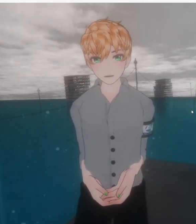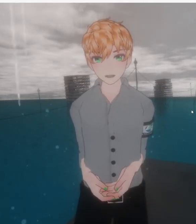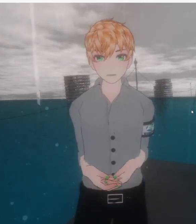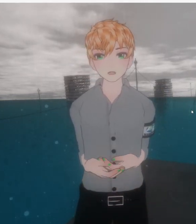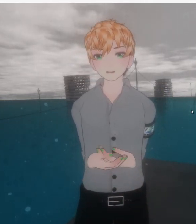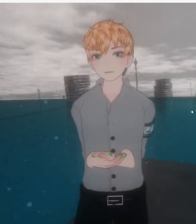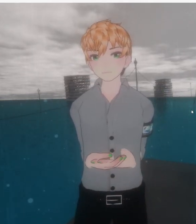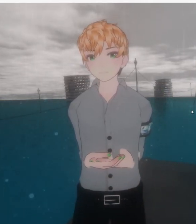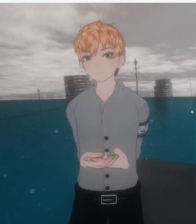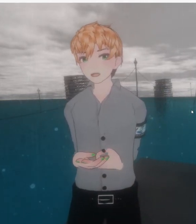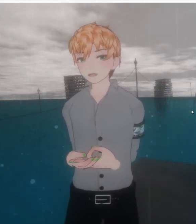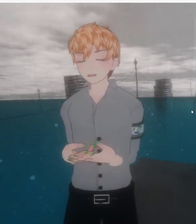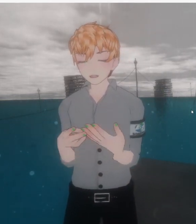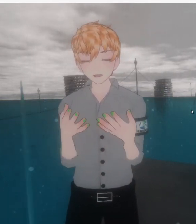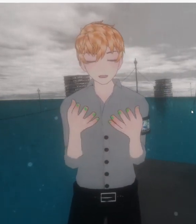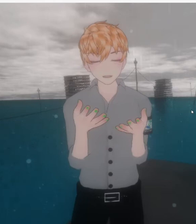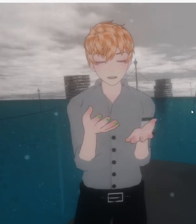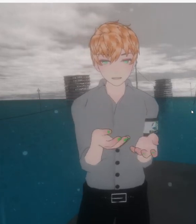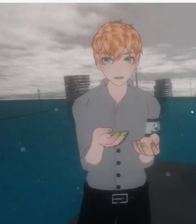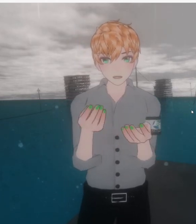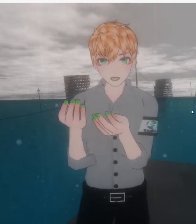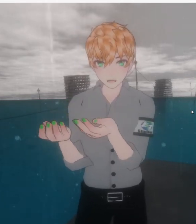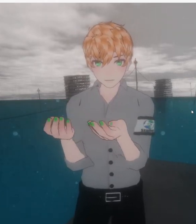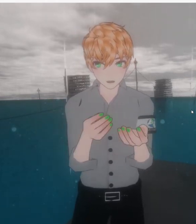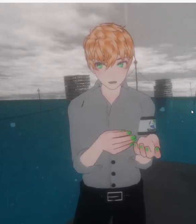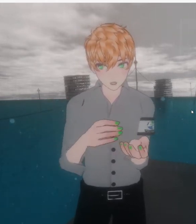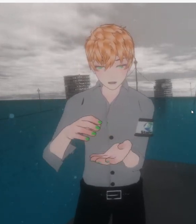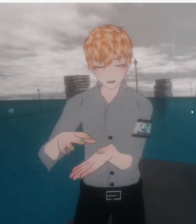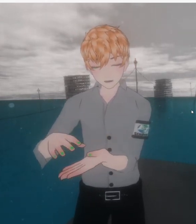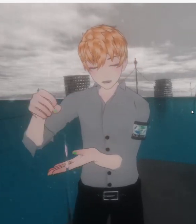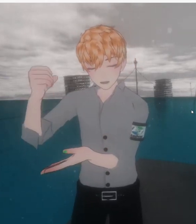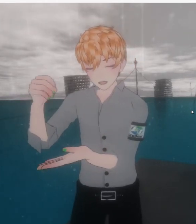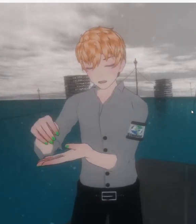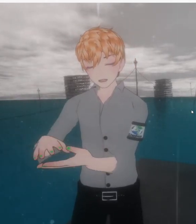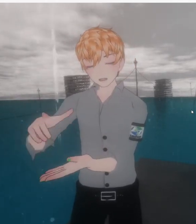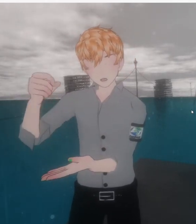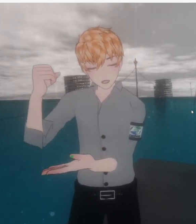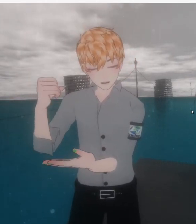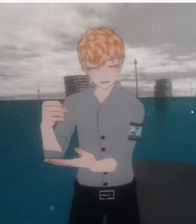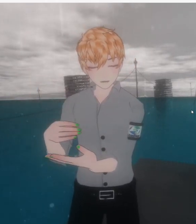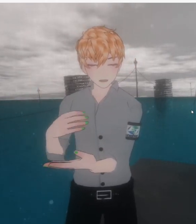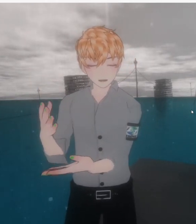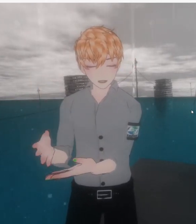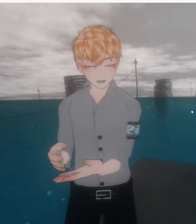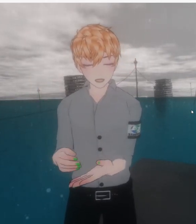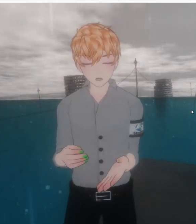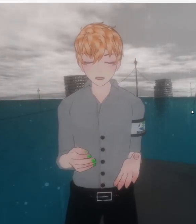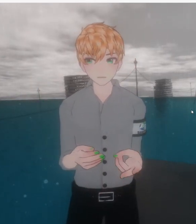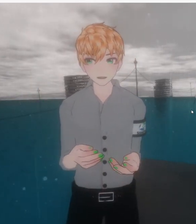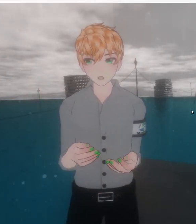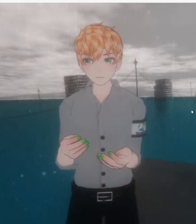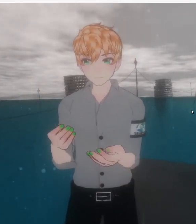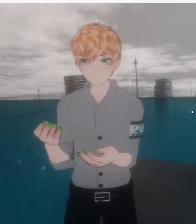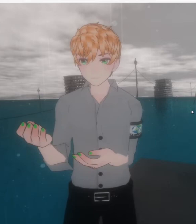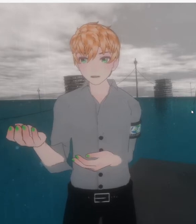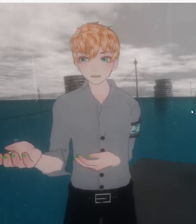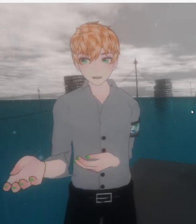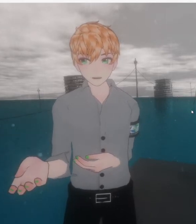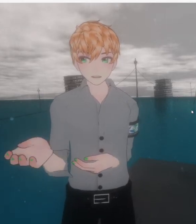anymore. Because it moves away from the academic thing of, oh, he's learning this, so I'm going to help him learn it too. He's expressing something,